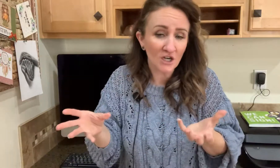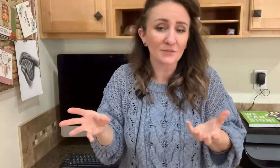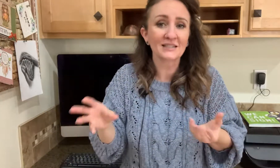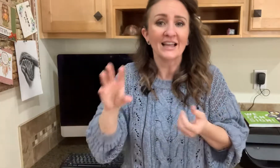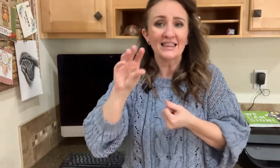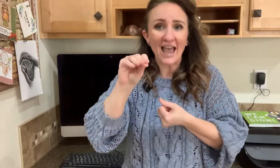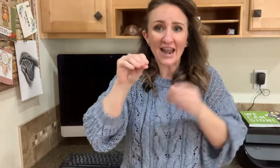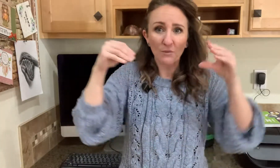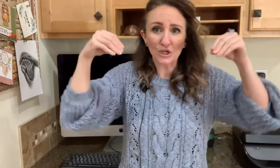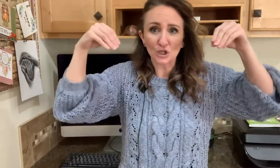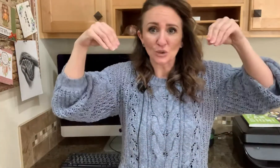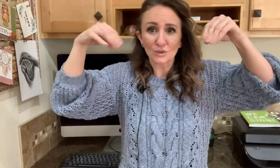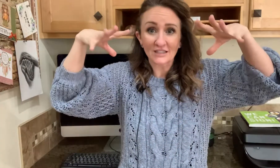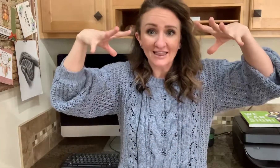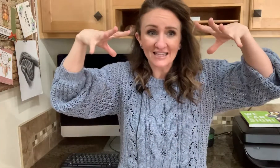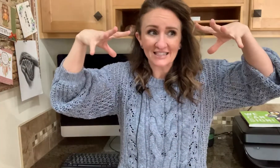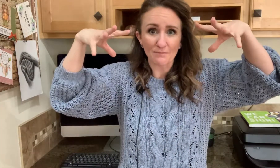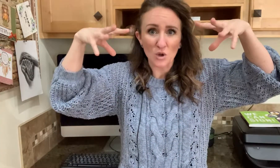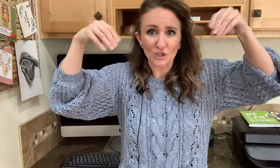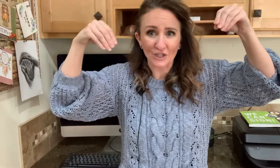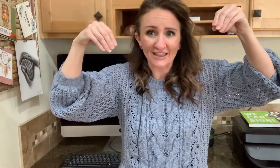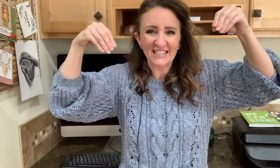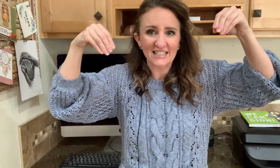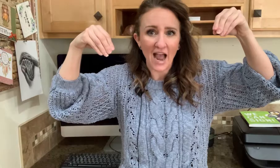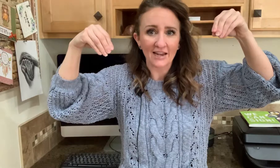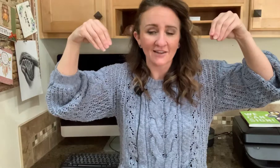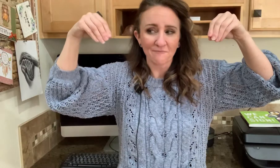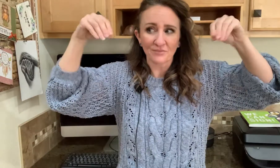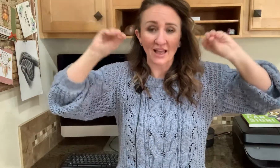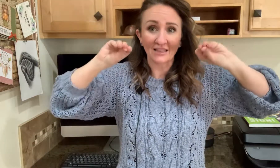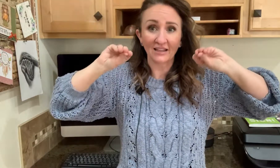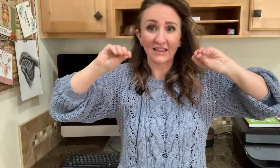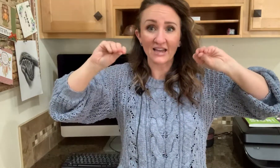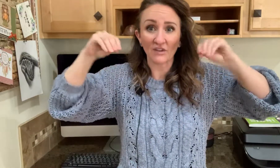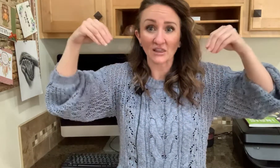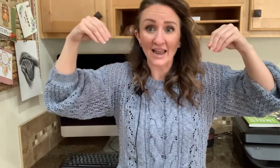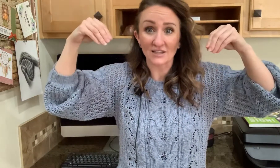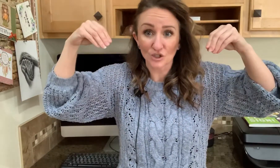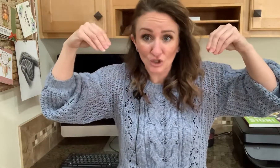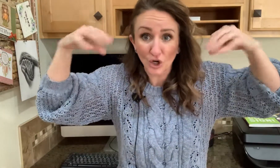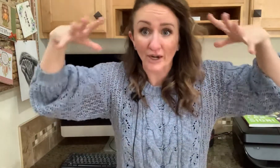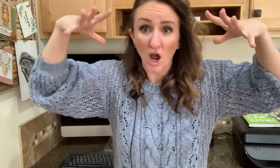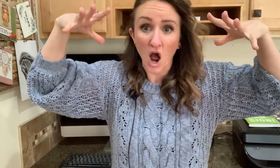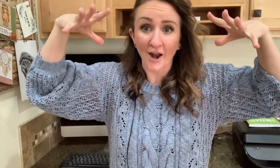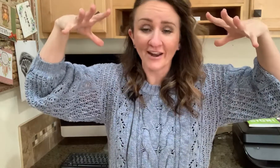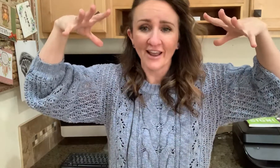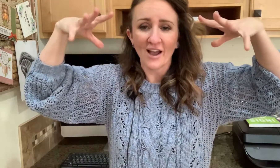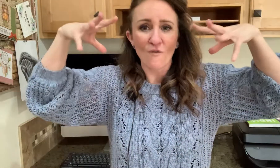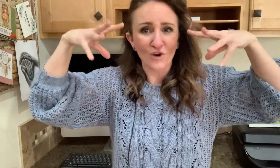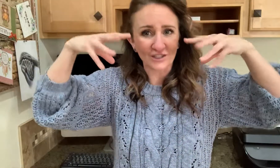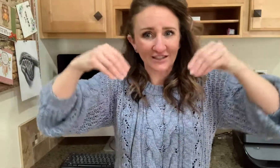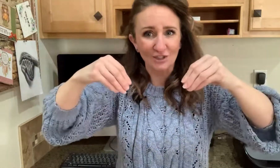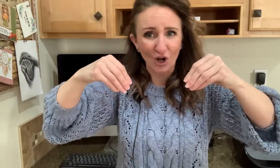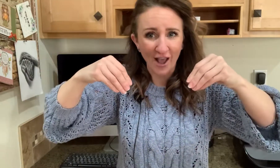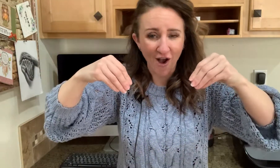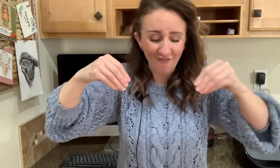verbs, then I would use this motion, this sign. Like think of a light turning on versus turning off.